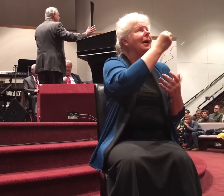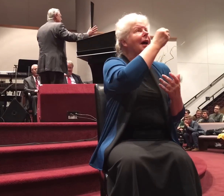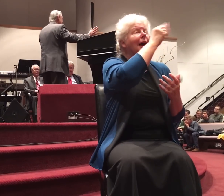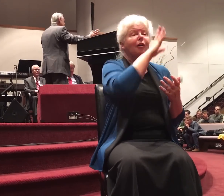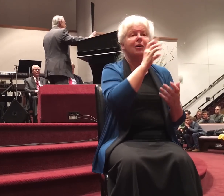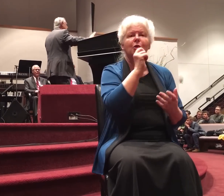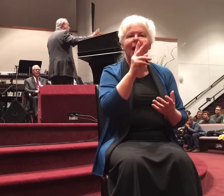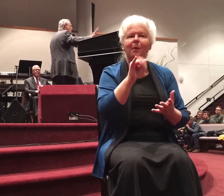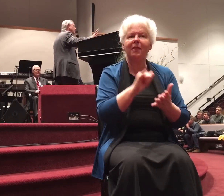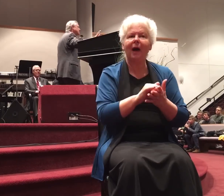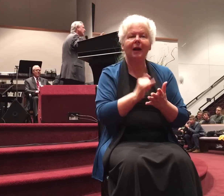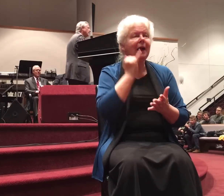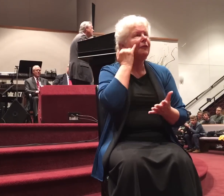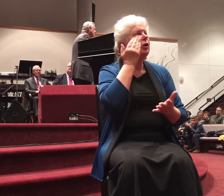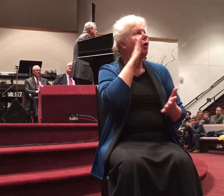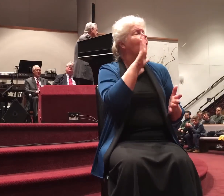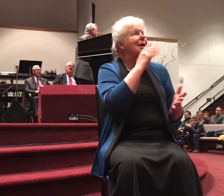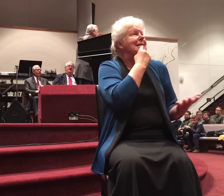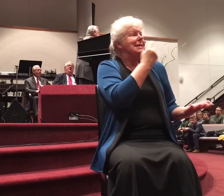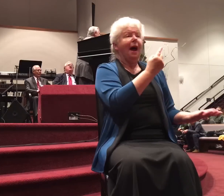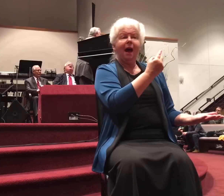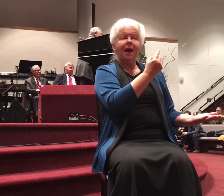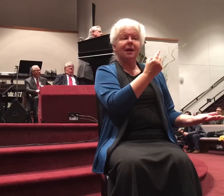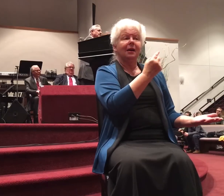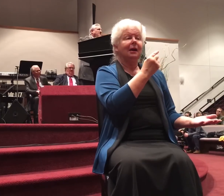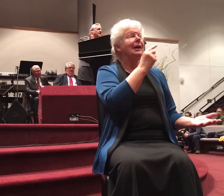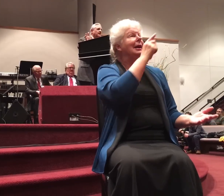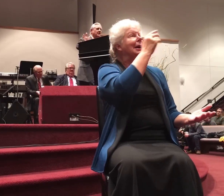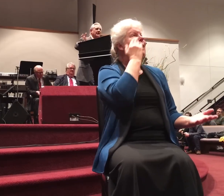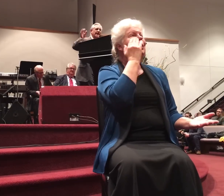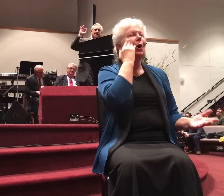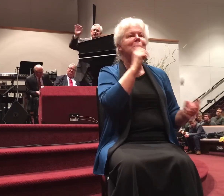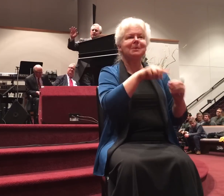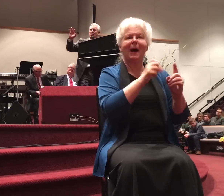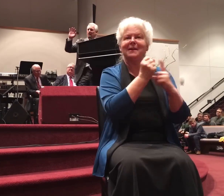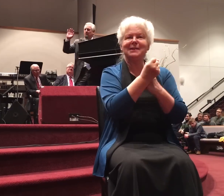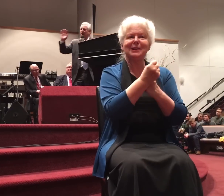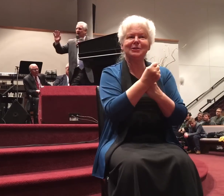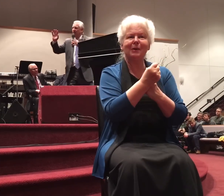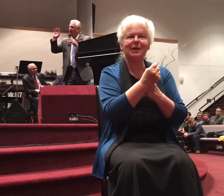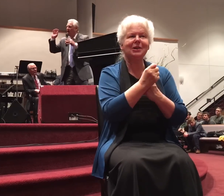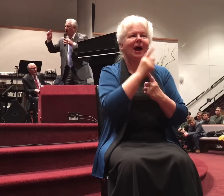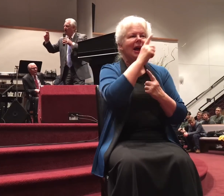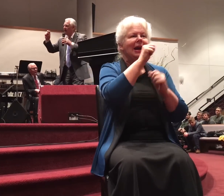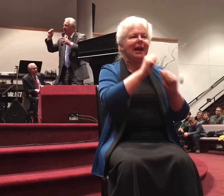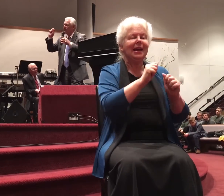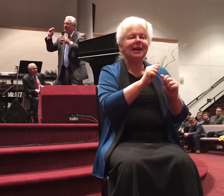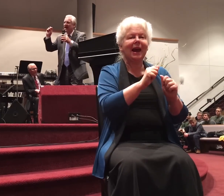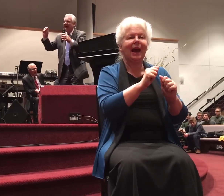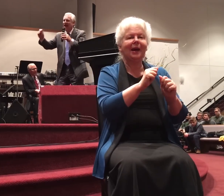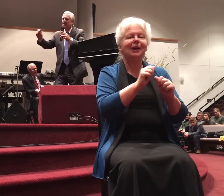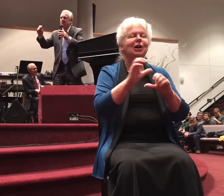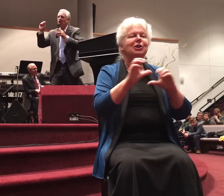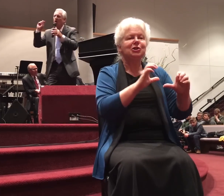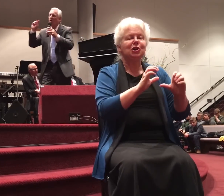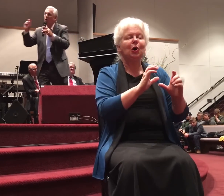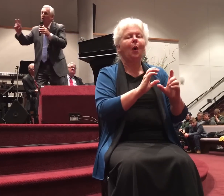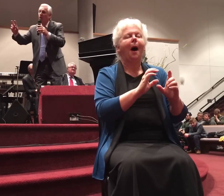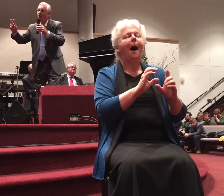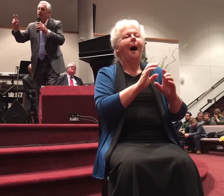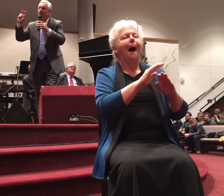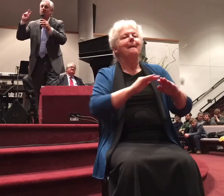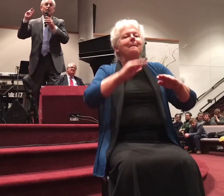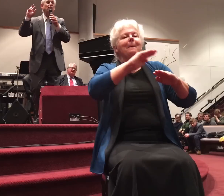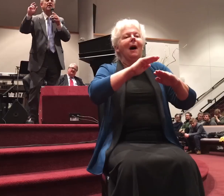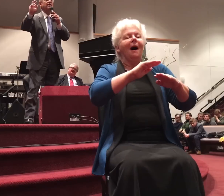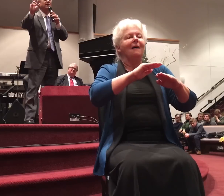that. Even if you don't know what to tell him, he knows. He can do above all that you can ask